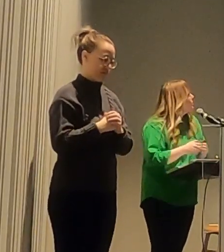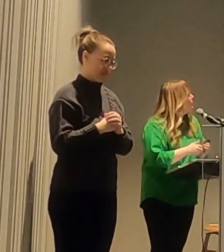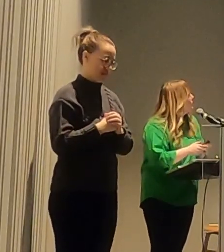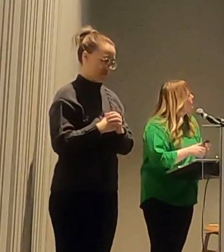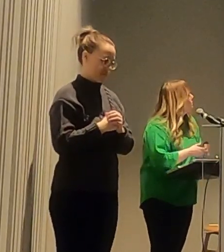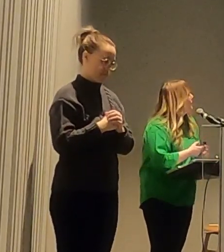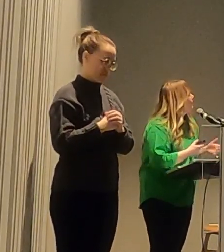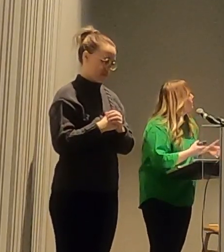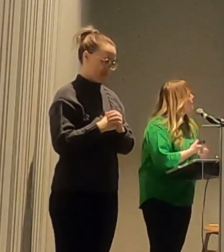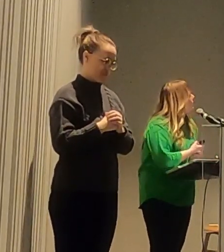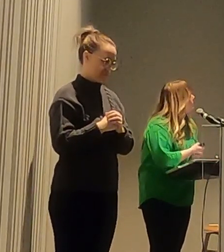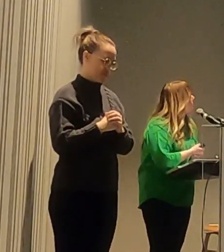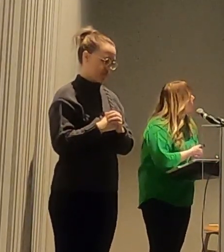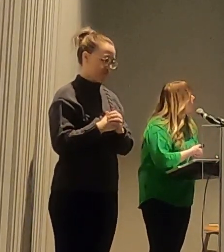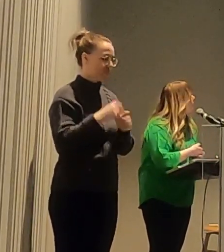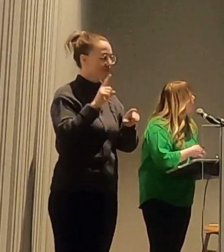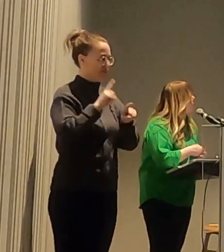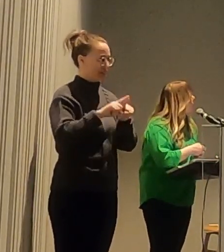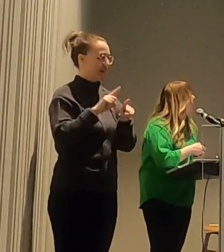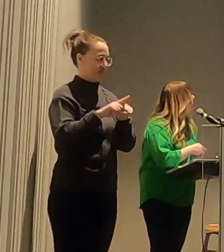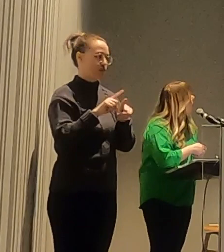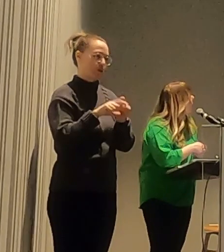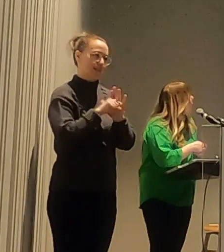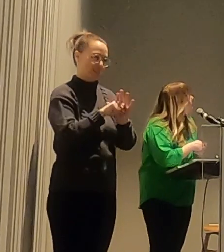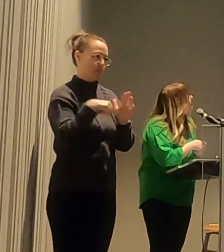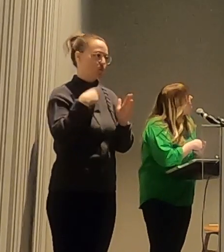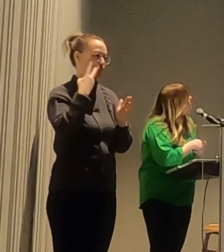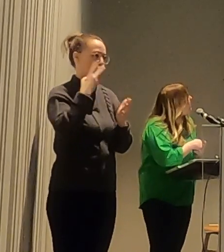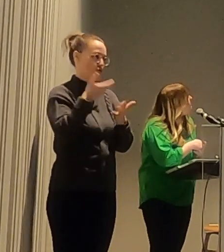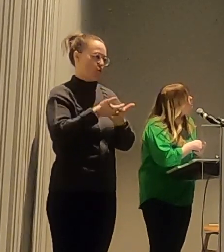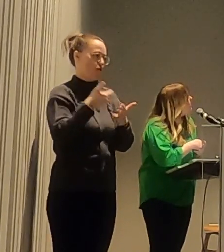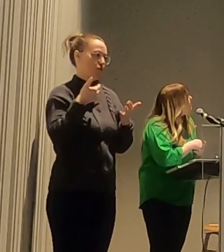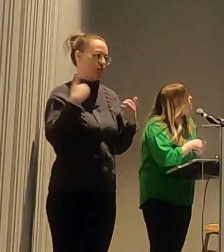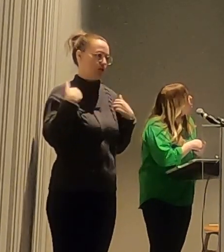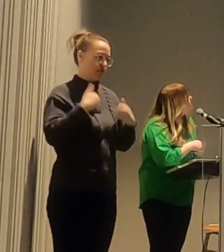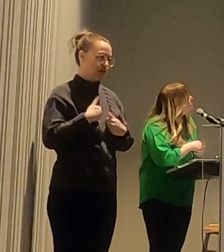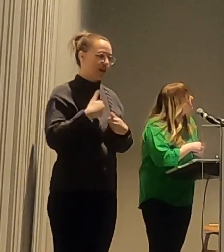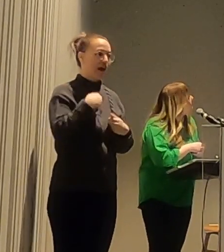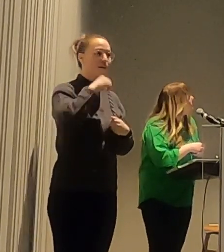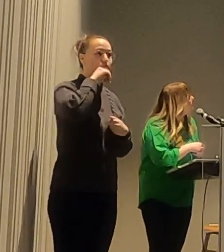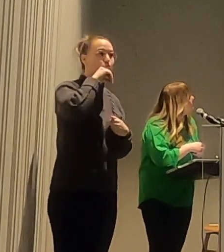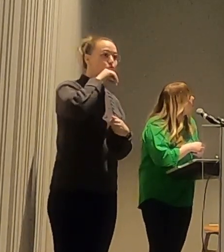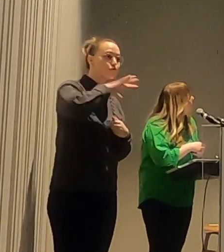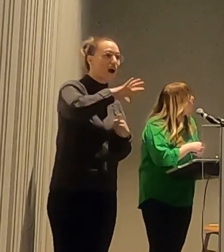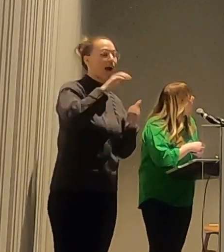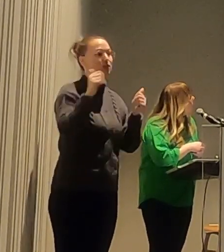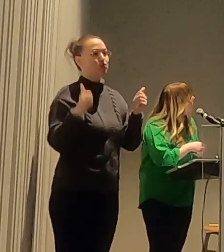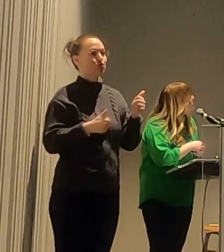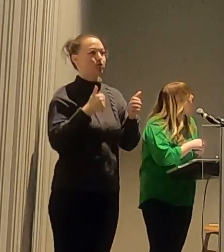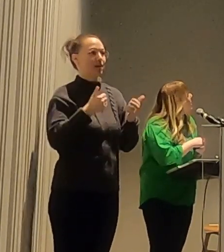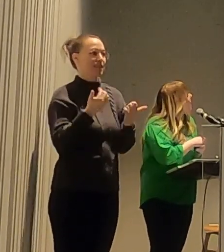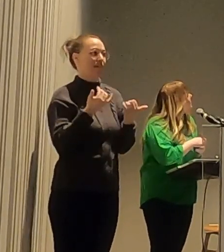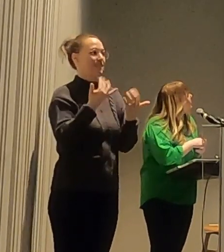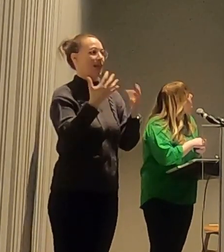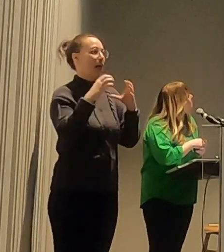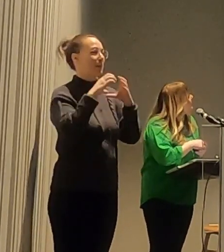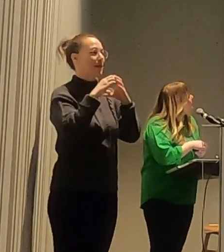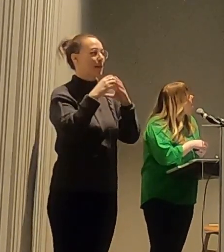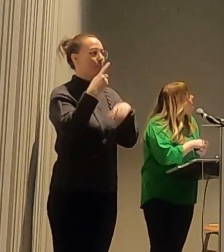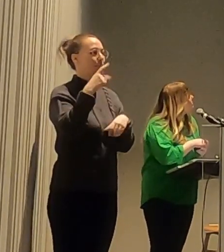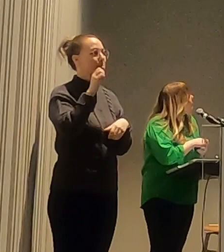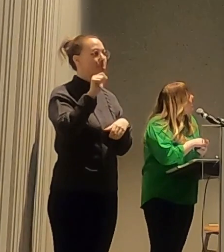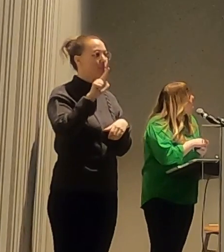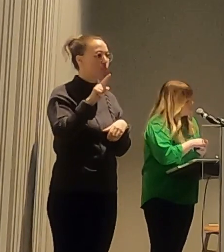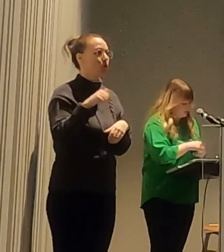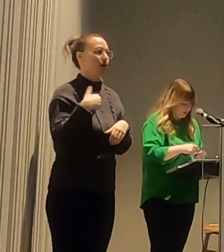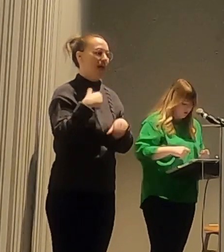And it also includes many of those other symbols that we saw. We have the dragons chasing after the flaming pearls, and there are many